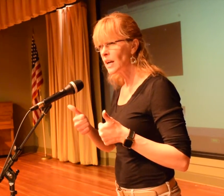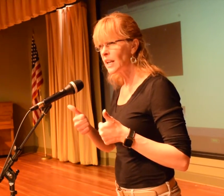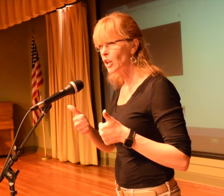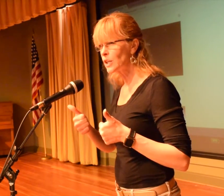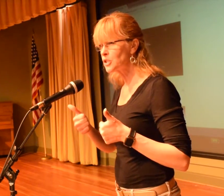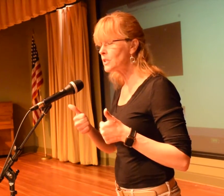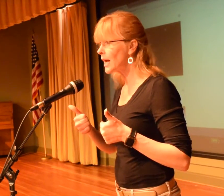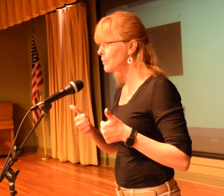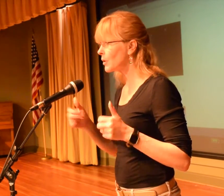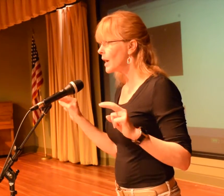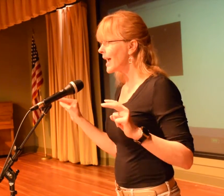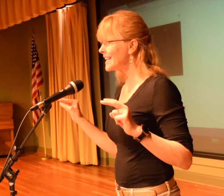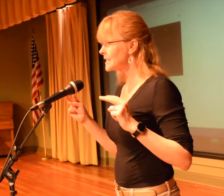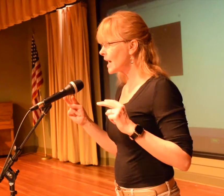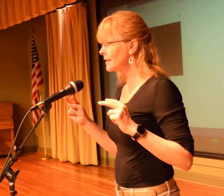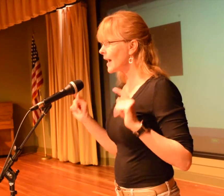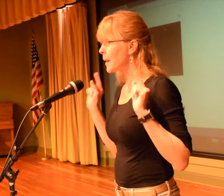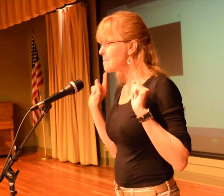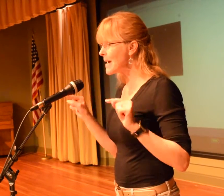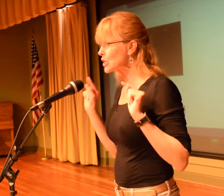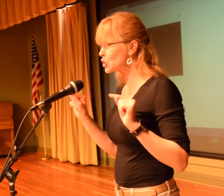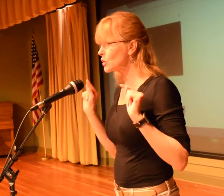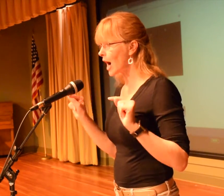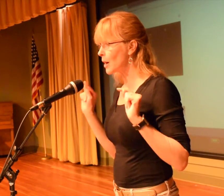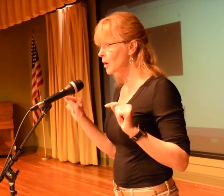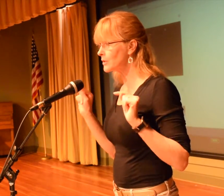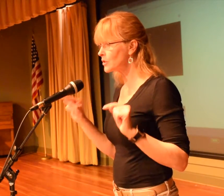Now look at your neighbor and sign that and make sure their eyebrows are